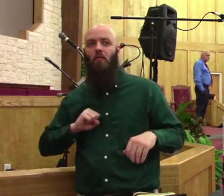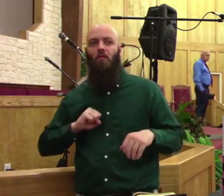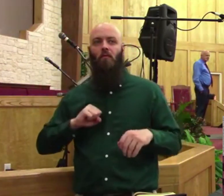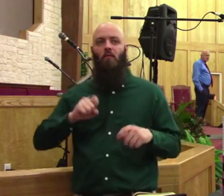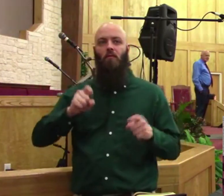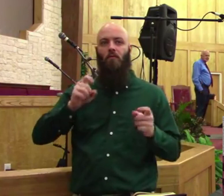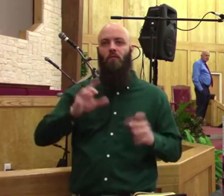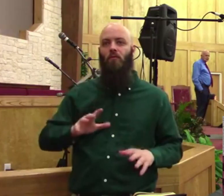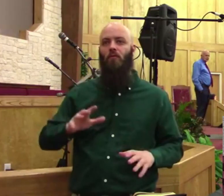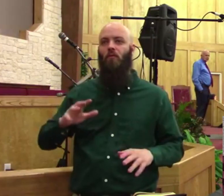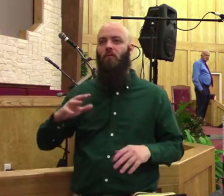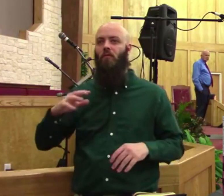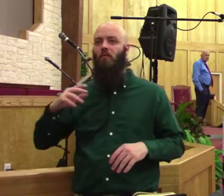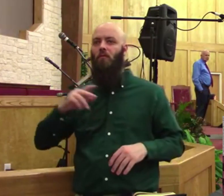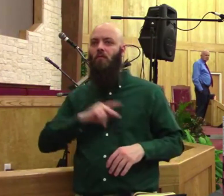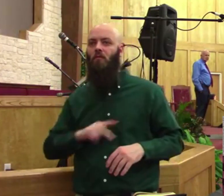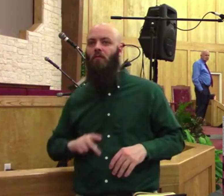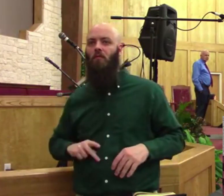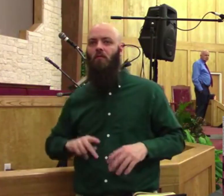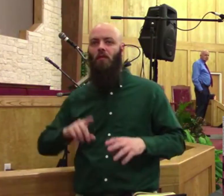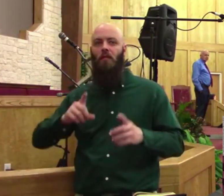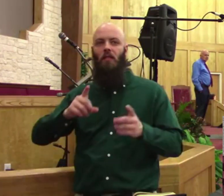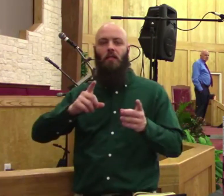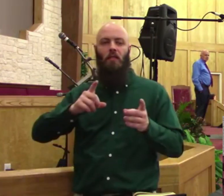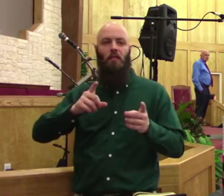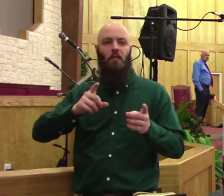presidents and dictators.